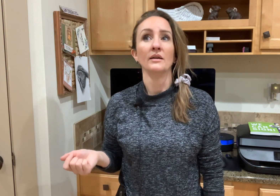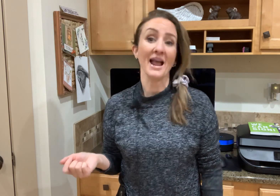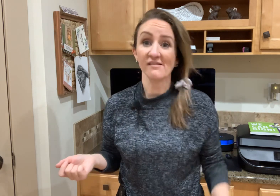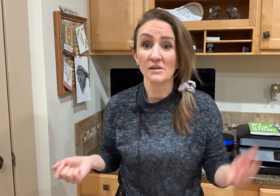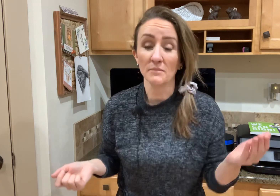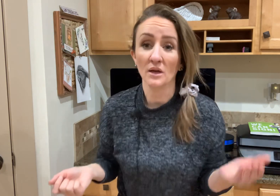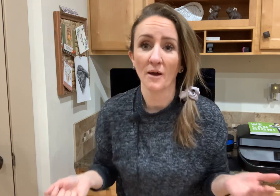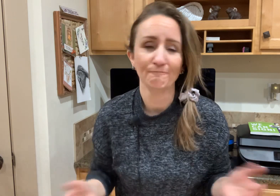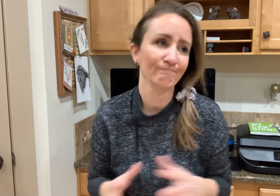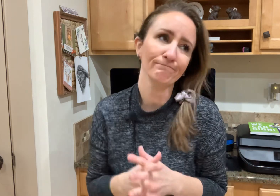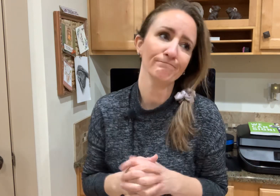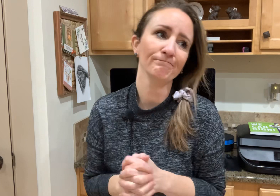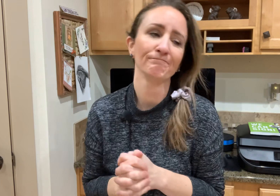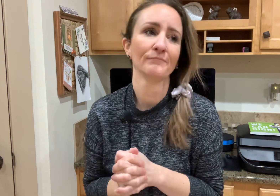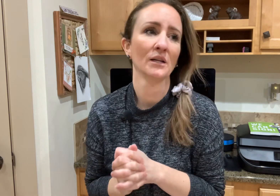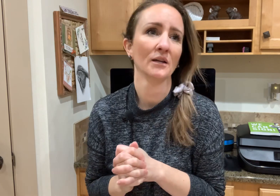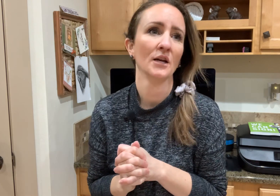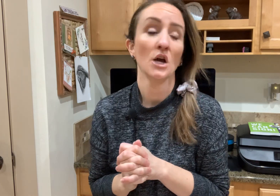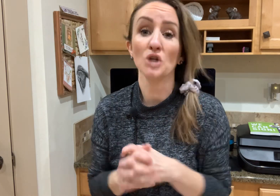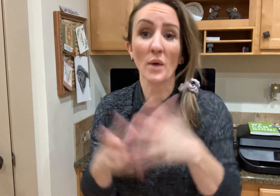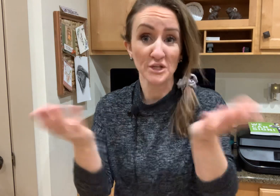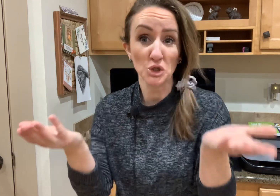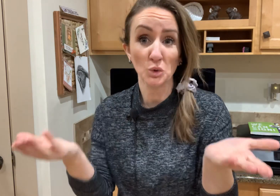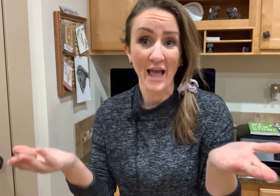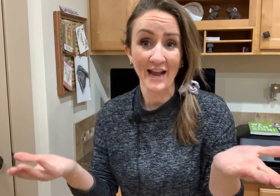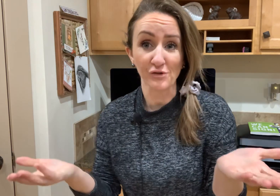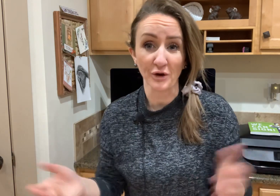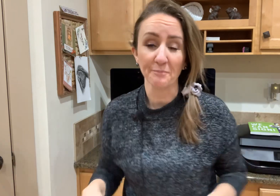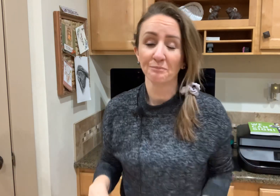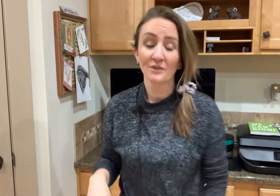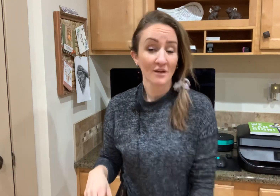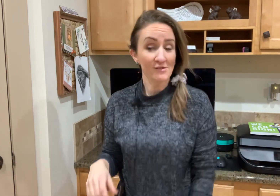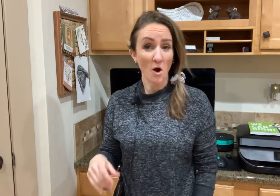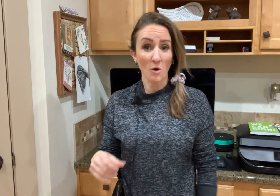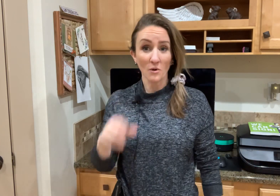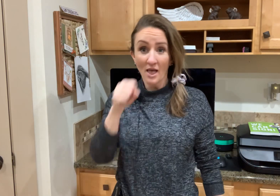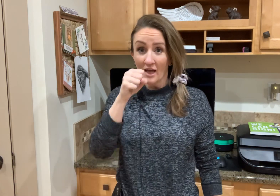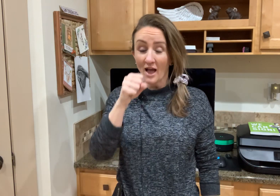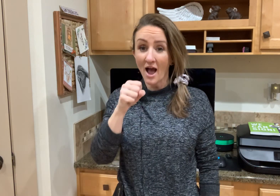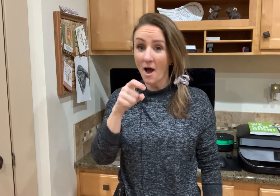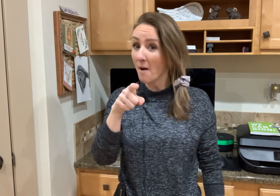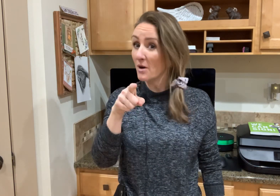nice to meet, okay, do you like ice cream? So, you